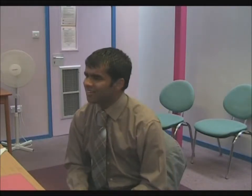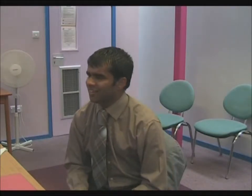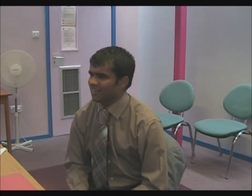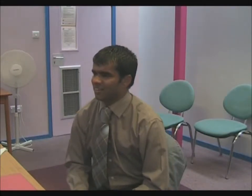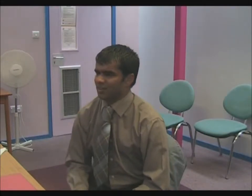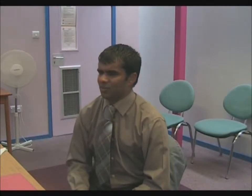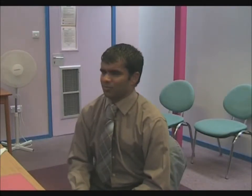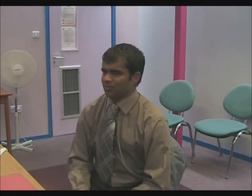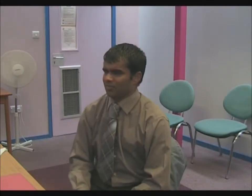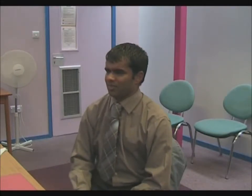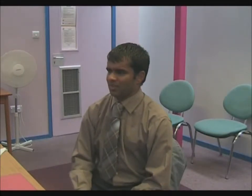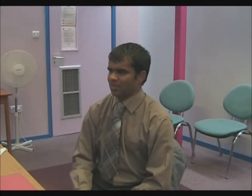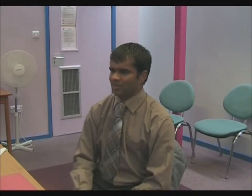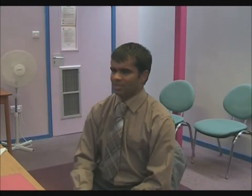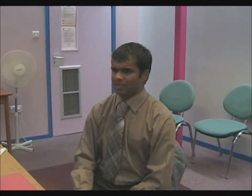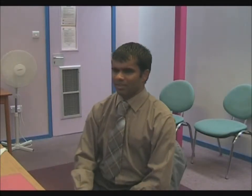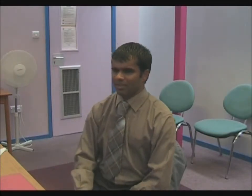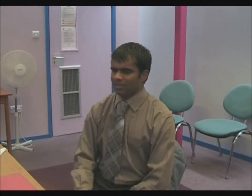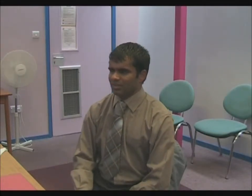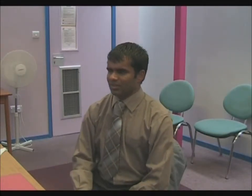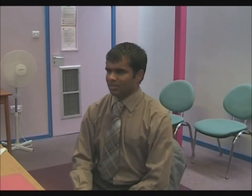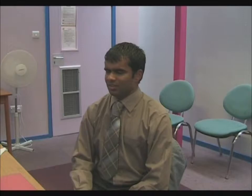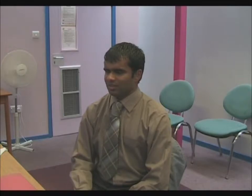I don't understand.